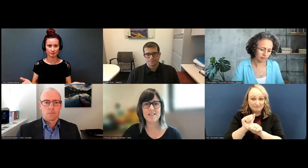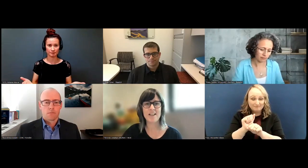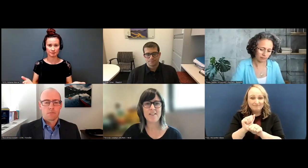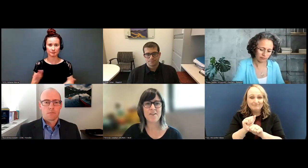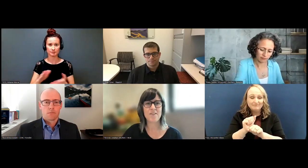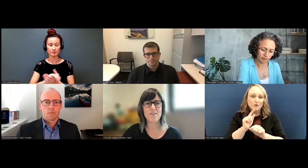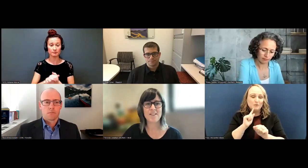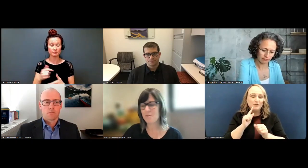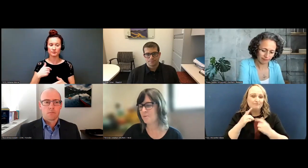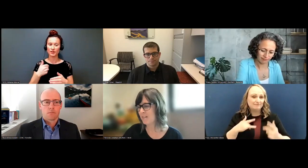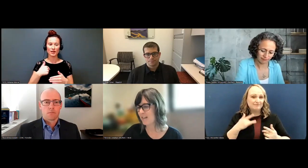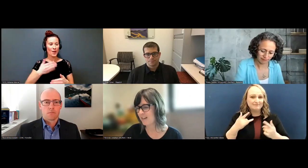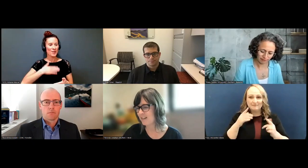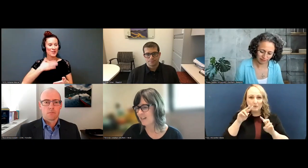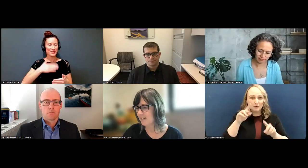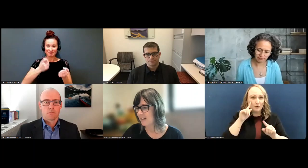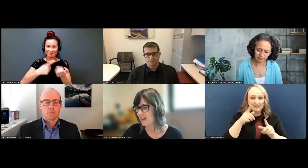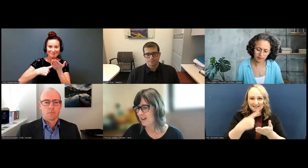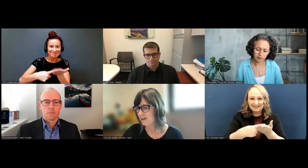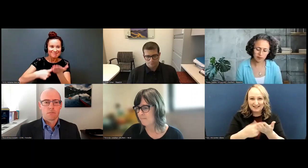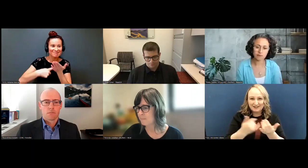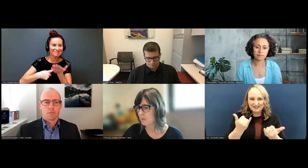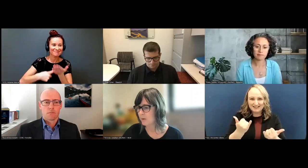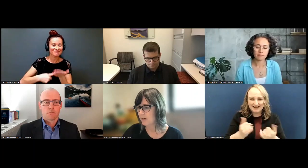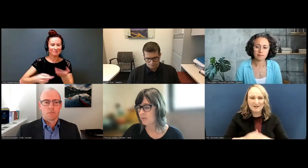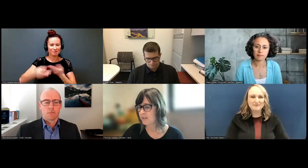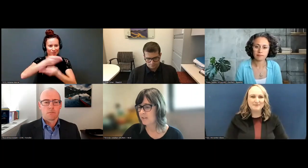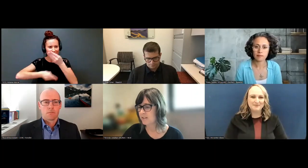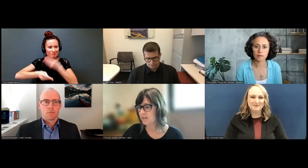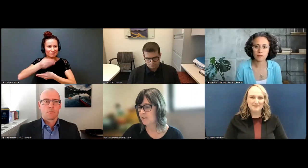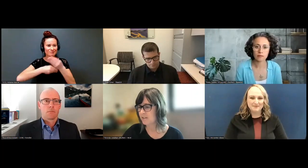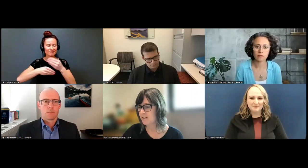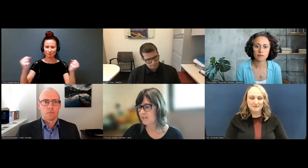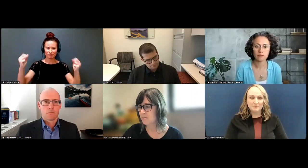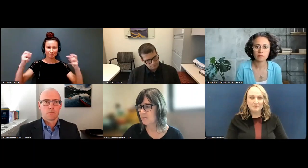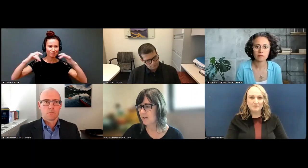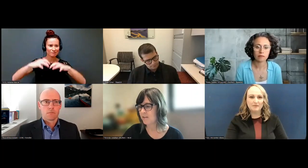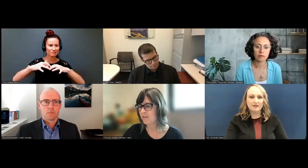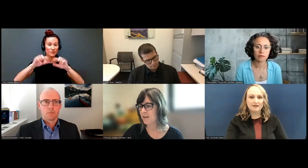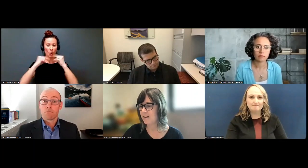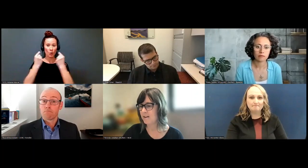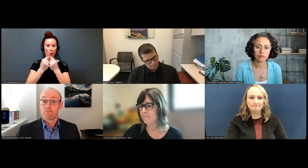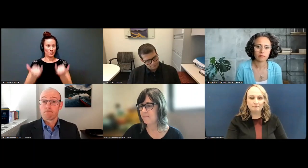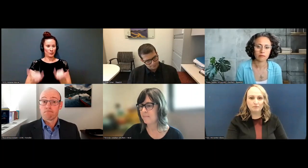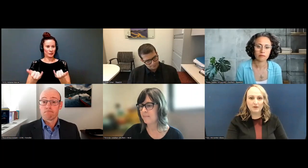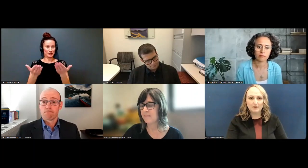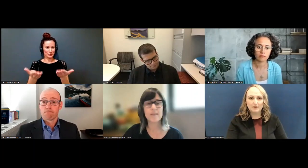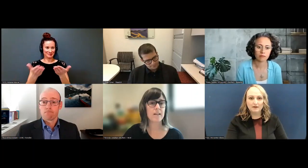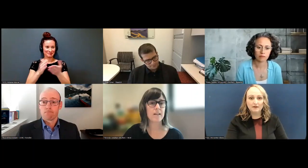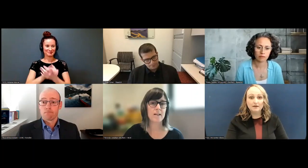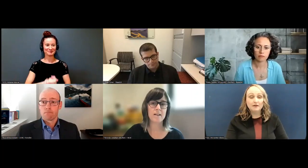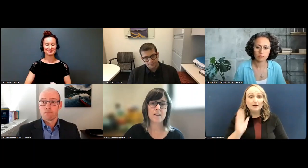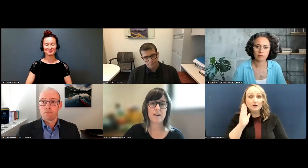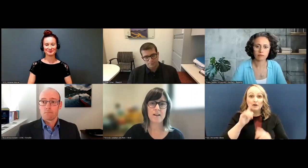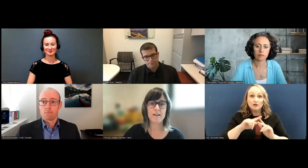tie this together with this group today. We are going to start with